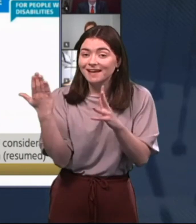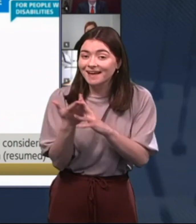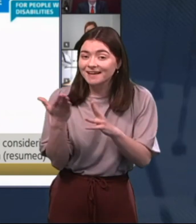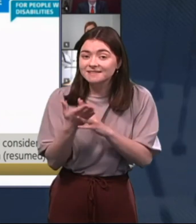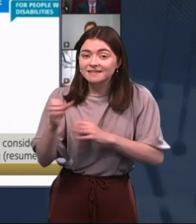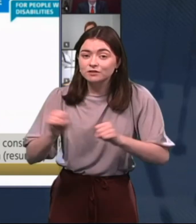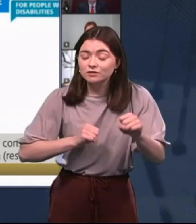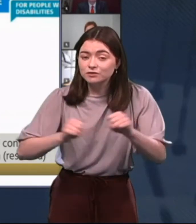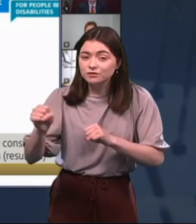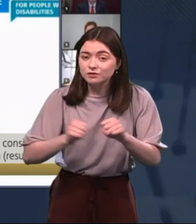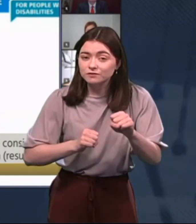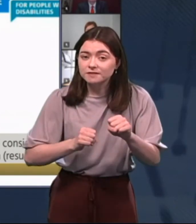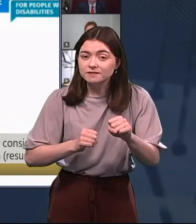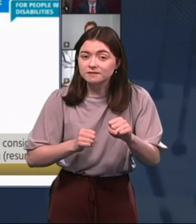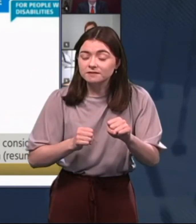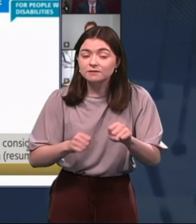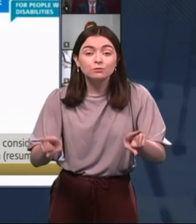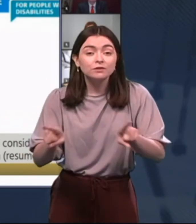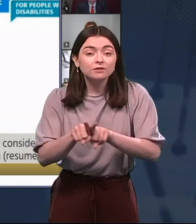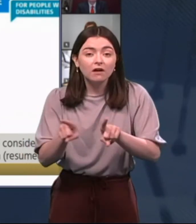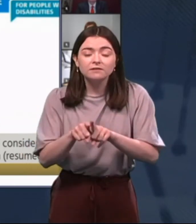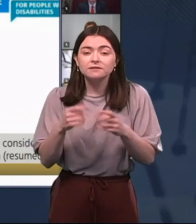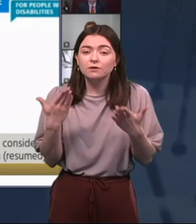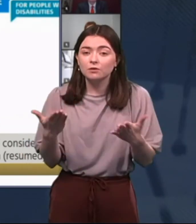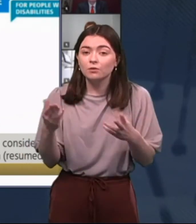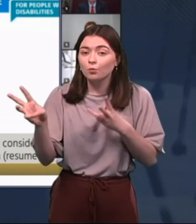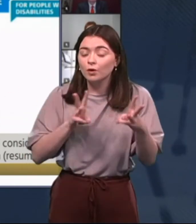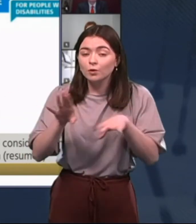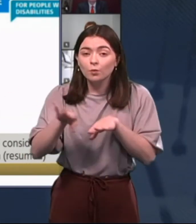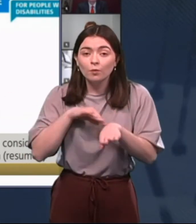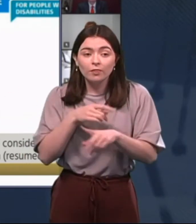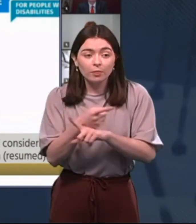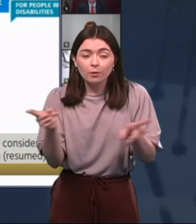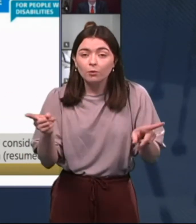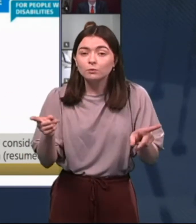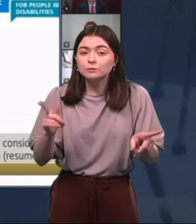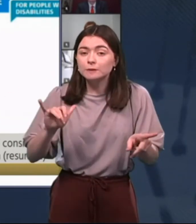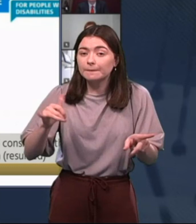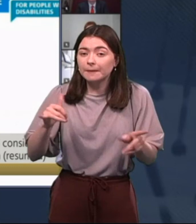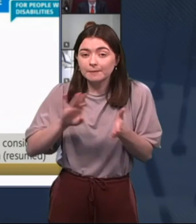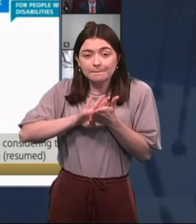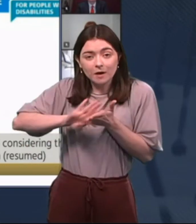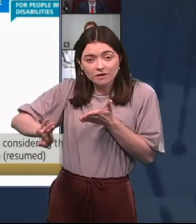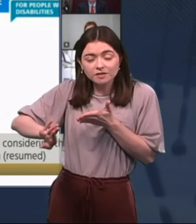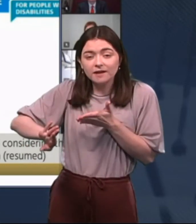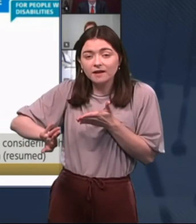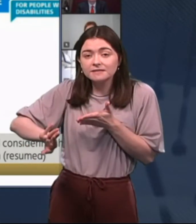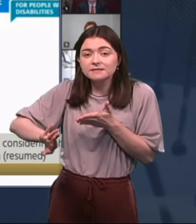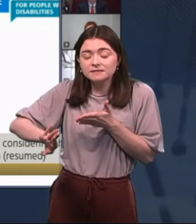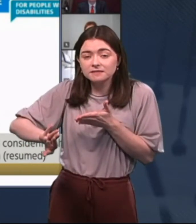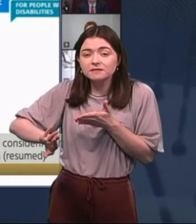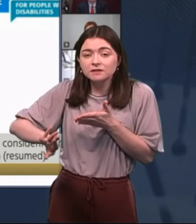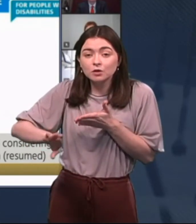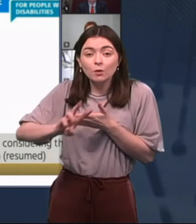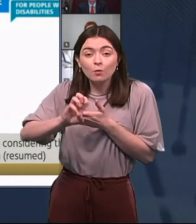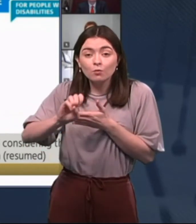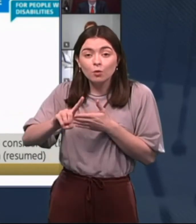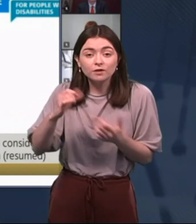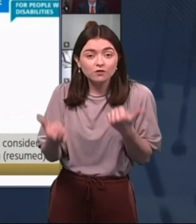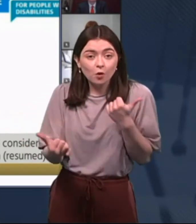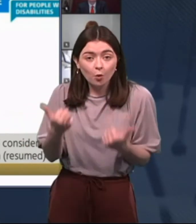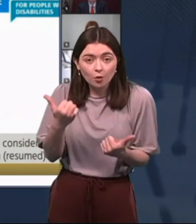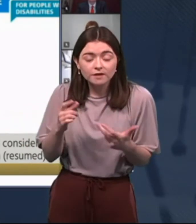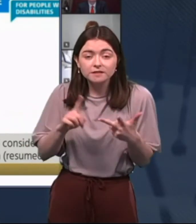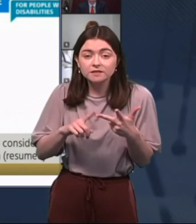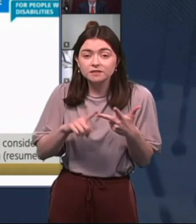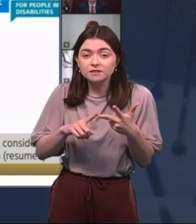to services. We would also work, I suppose, with those who are maybe most marginalised, those who are wards of court,